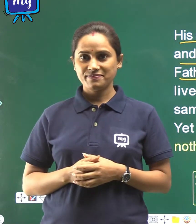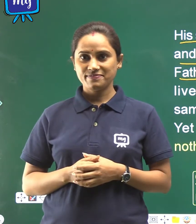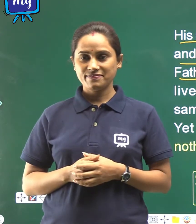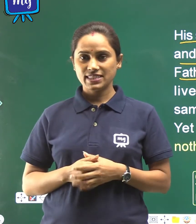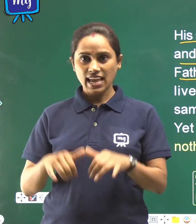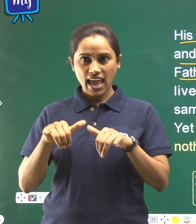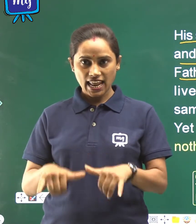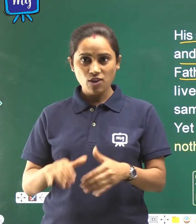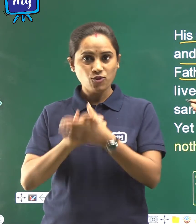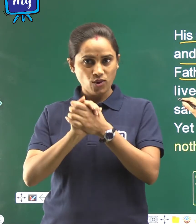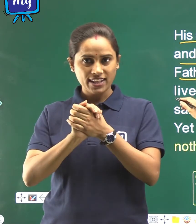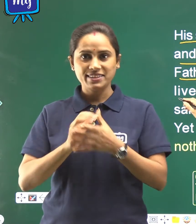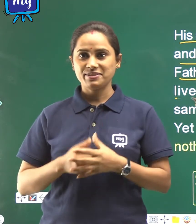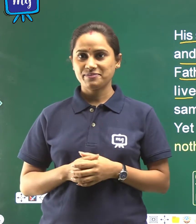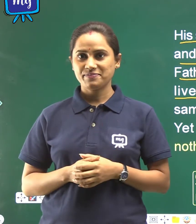have lived together